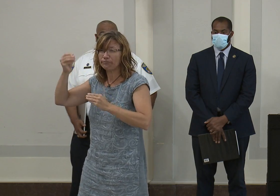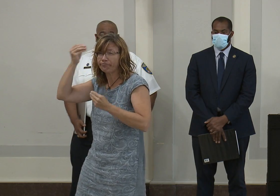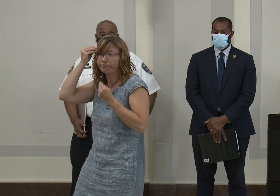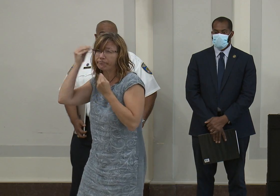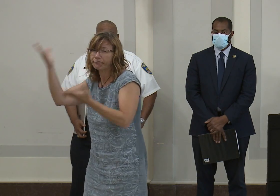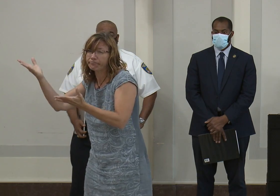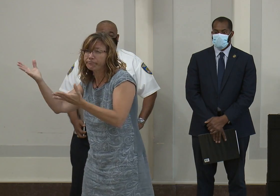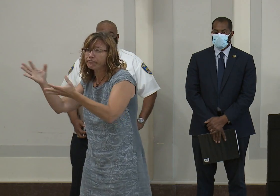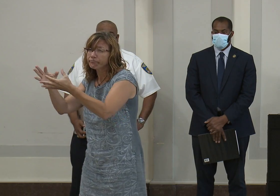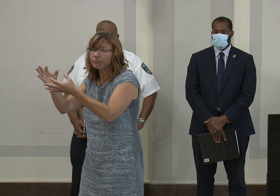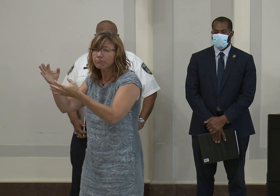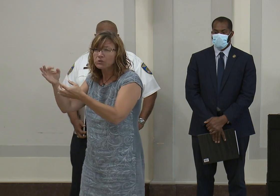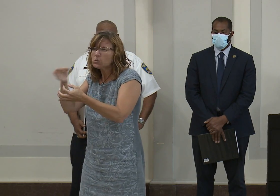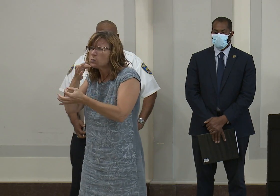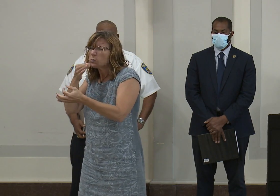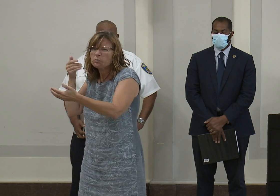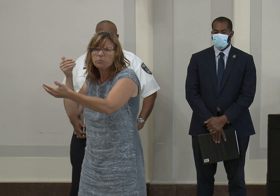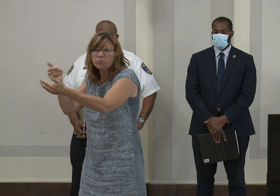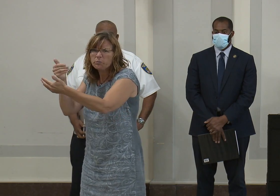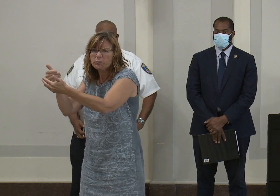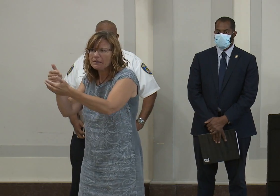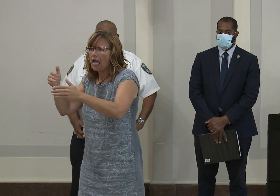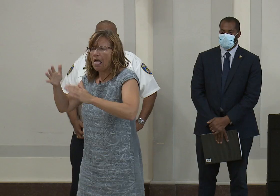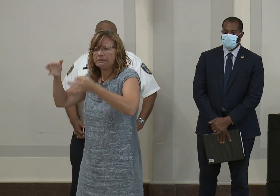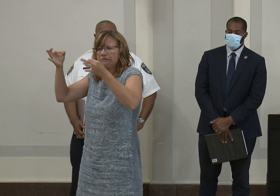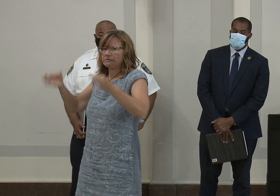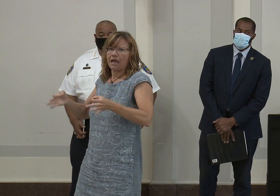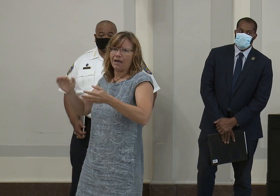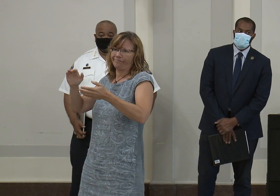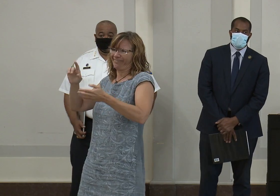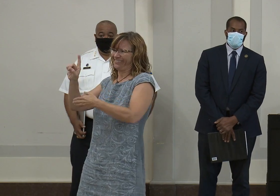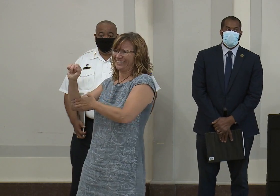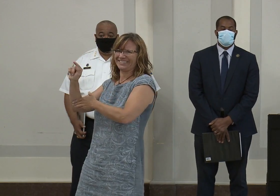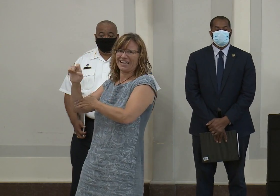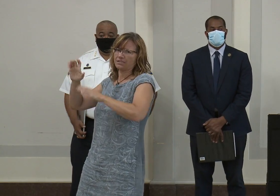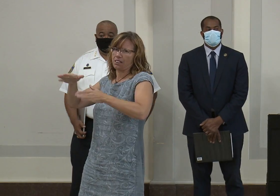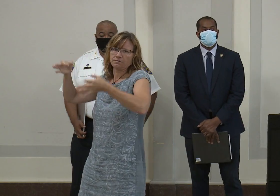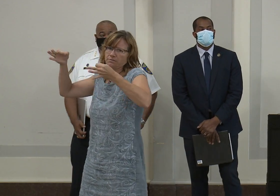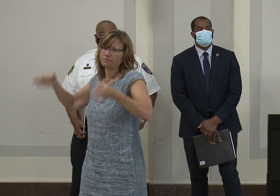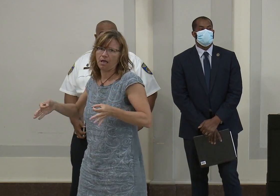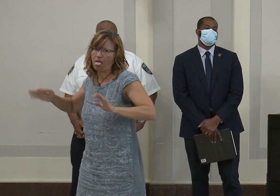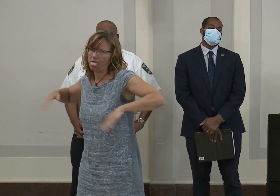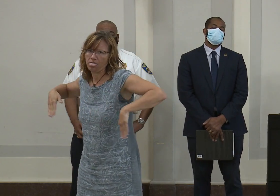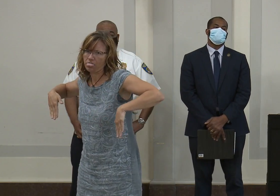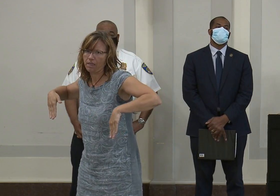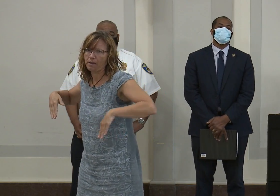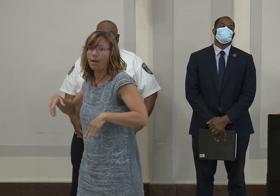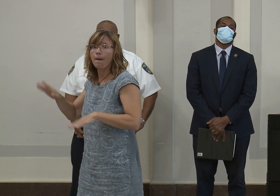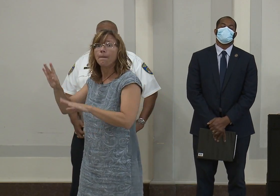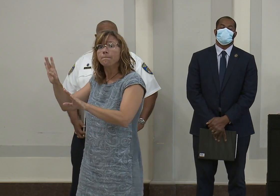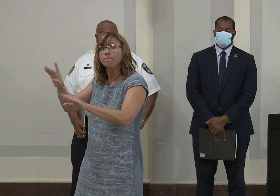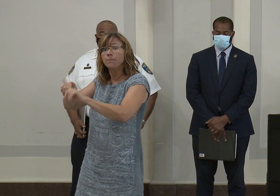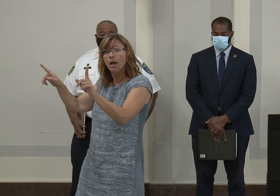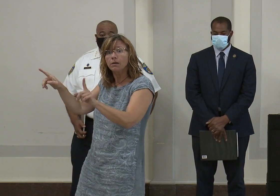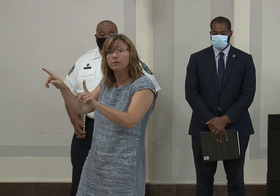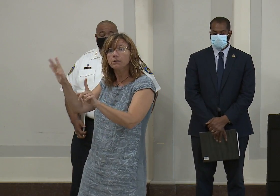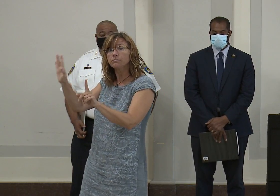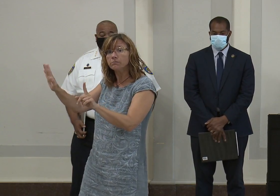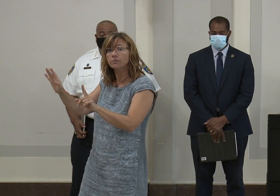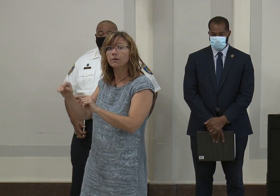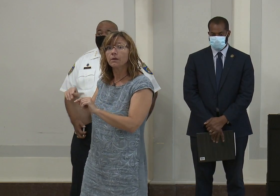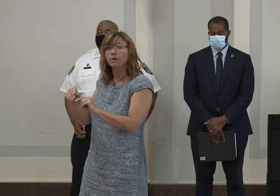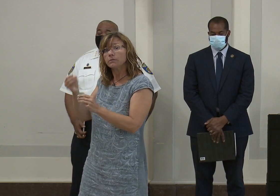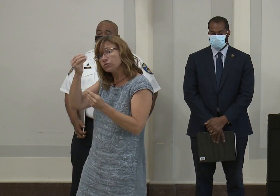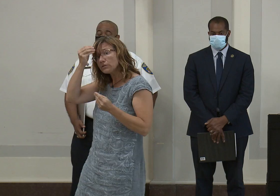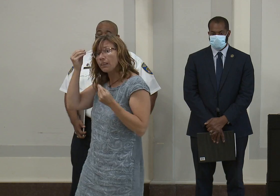quickly in the coming weeks, but we do not have that level of detail. But I also want to remind folks that we have to